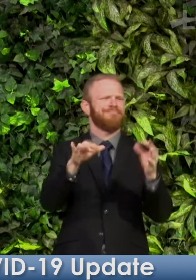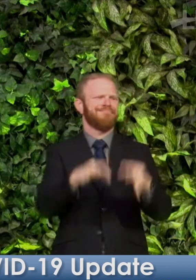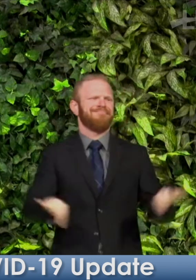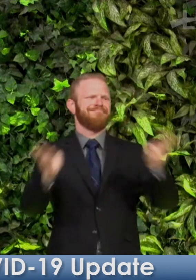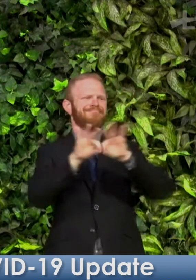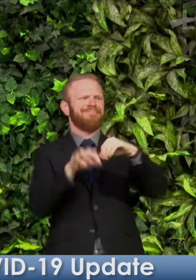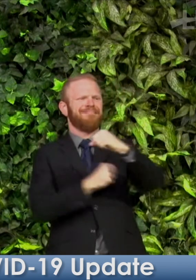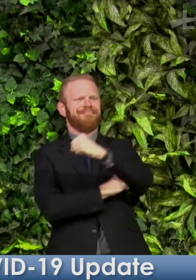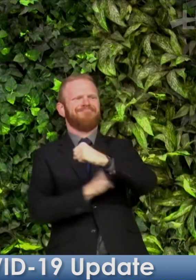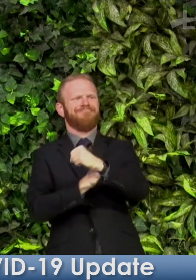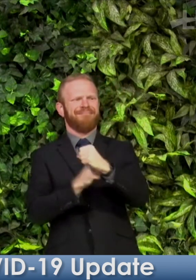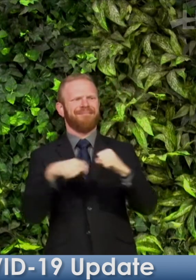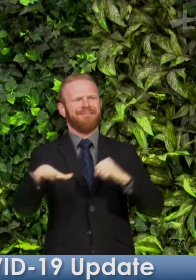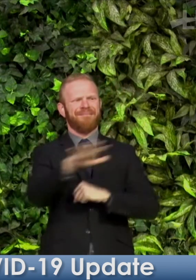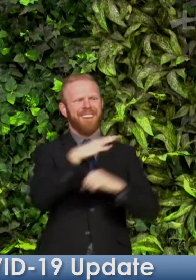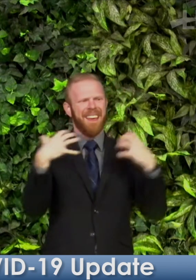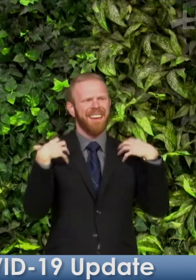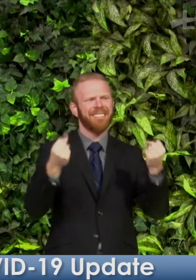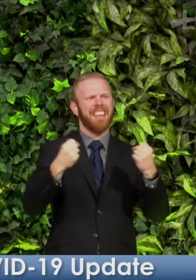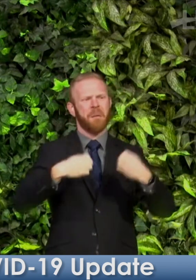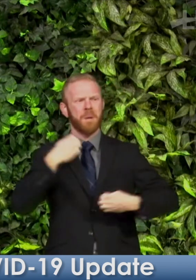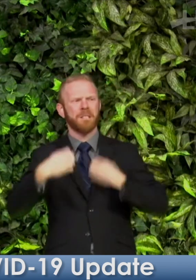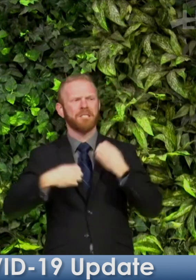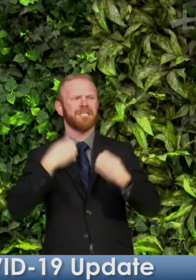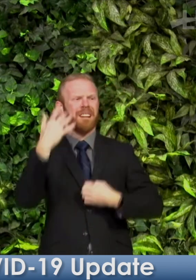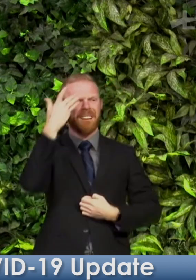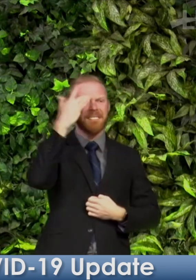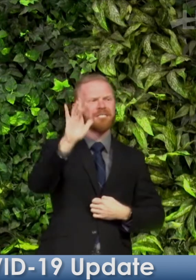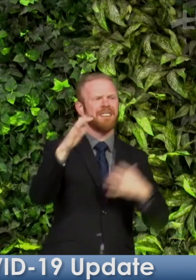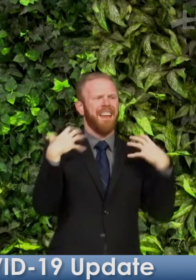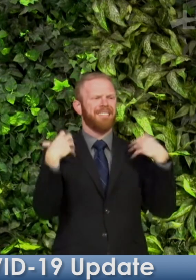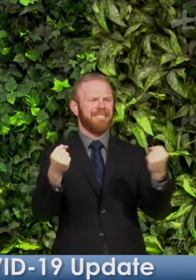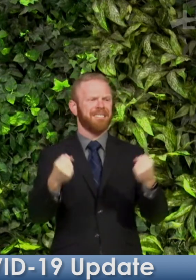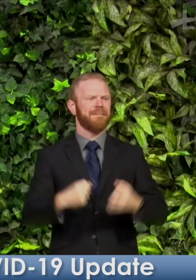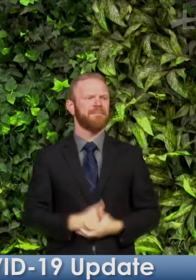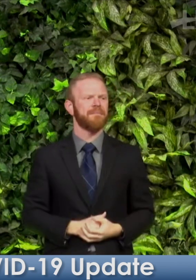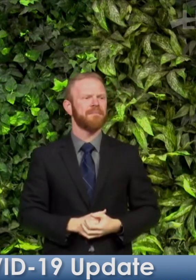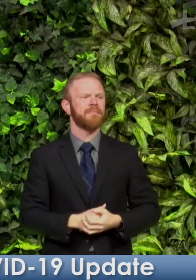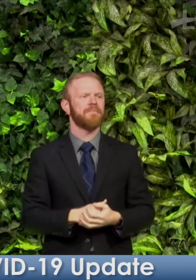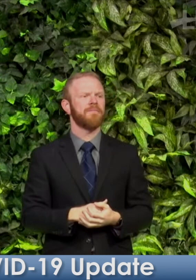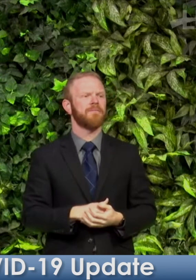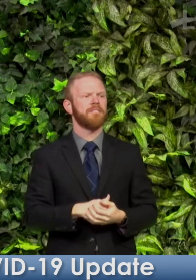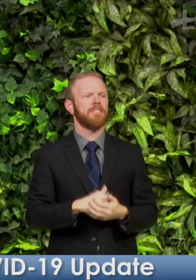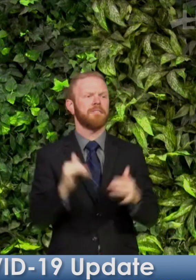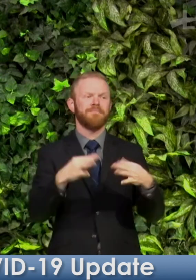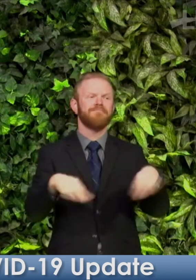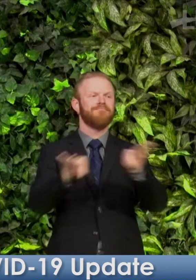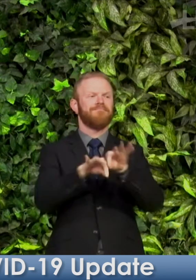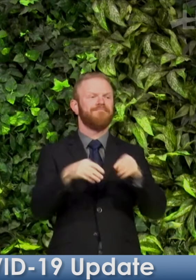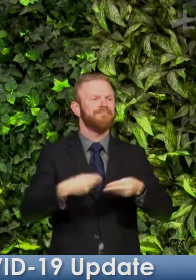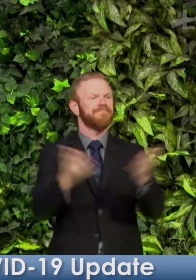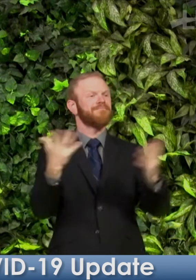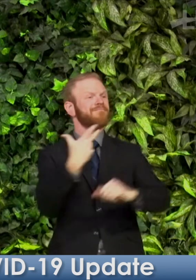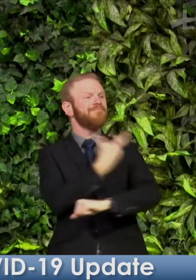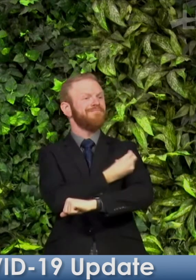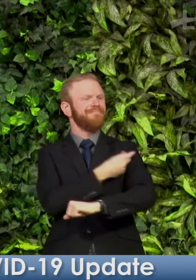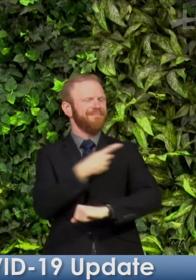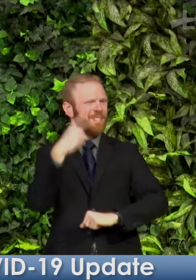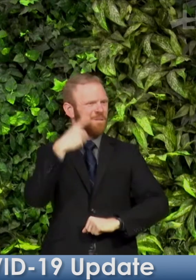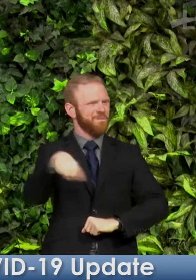health. It's foundational in terms of getting this economy open. And if you care about women, you care about